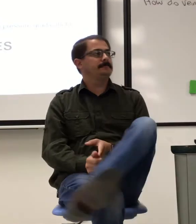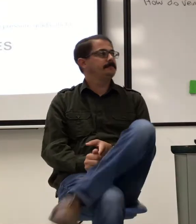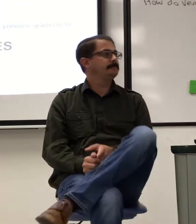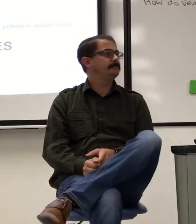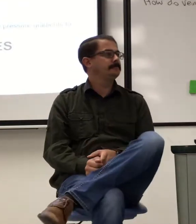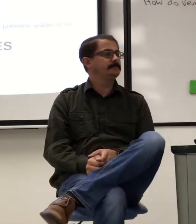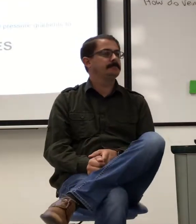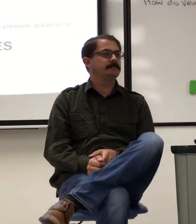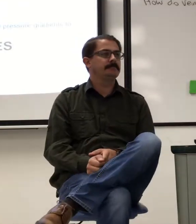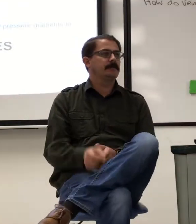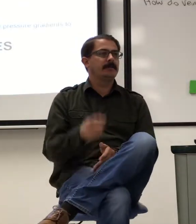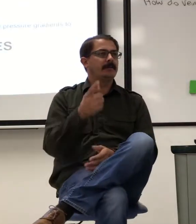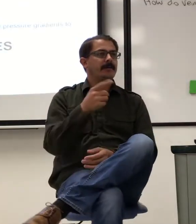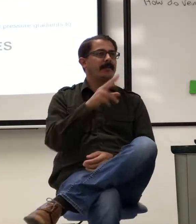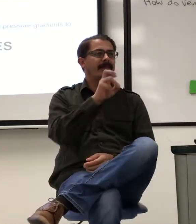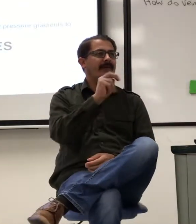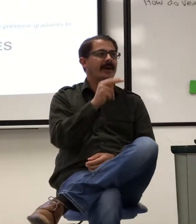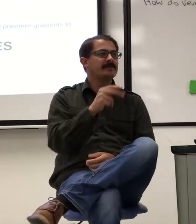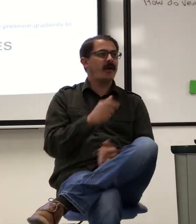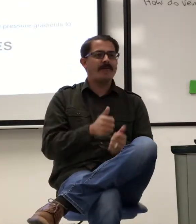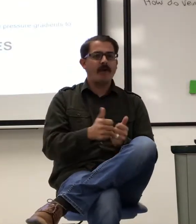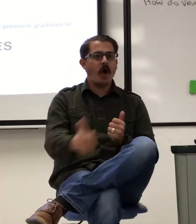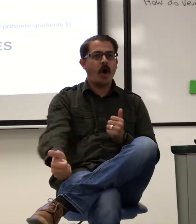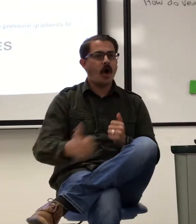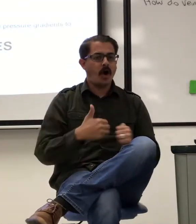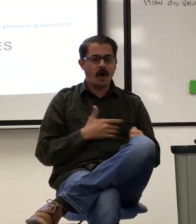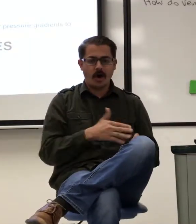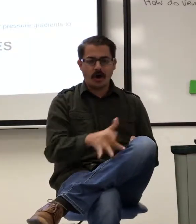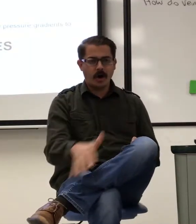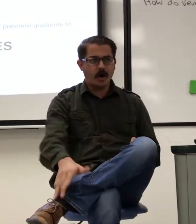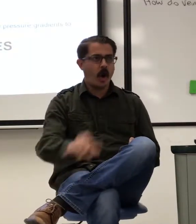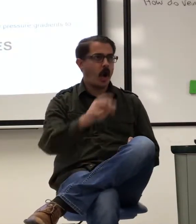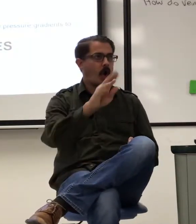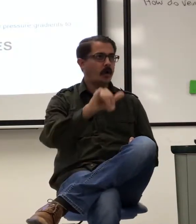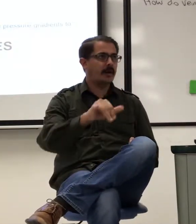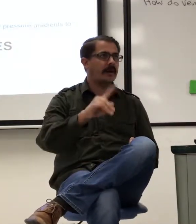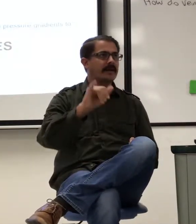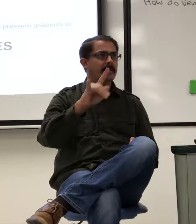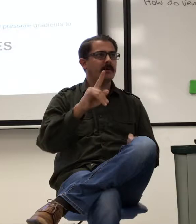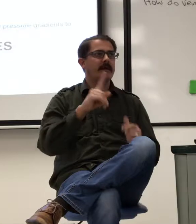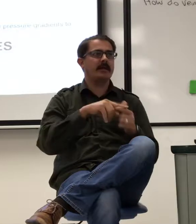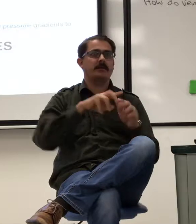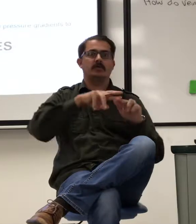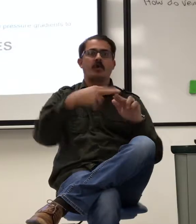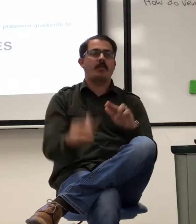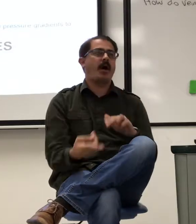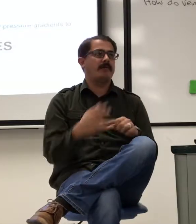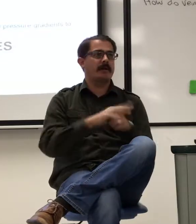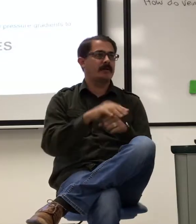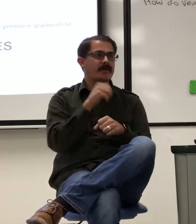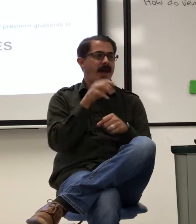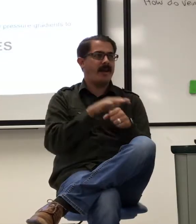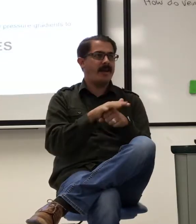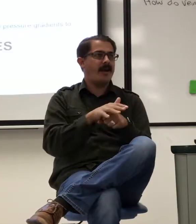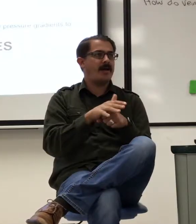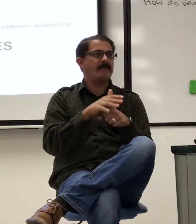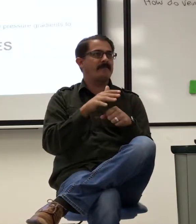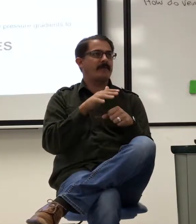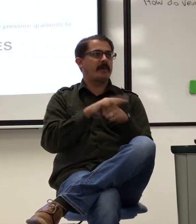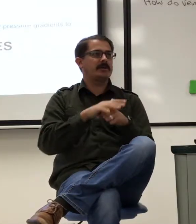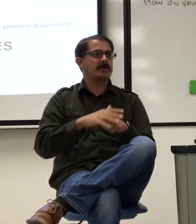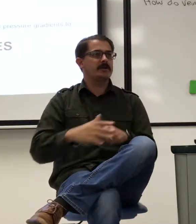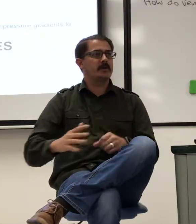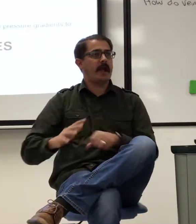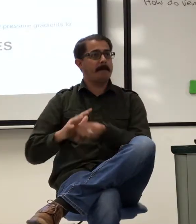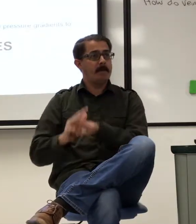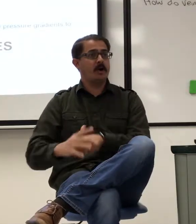They're too far away from the heart. Those arteries, capillaries, then there's a huge drop off in pressure. There's not enough pressure to push blood back to